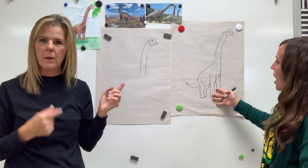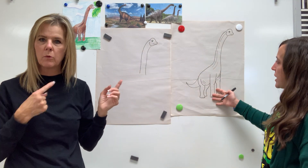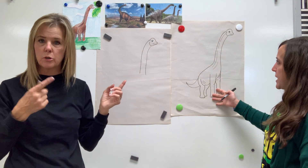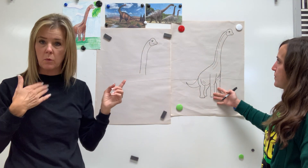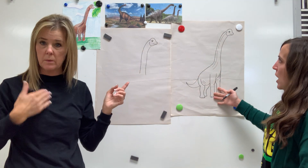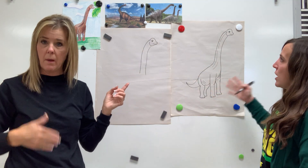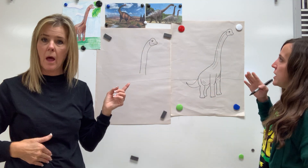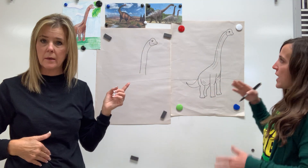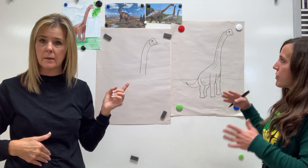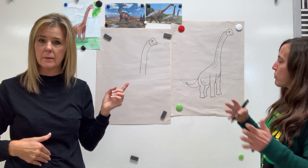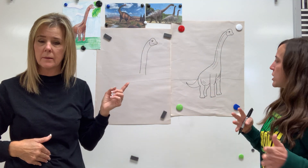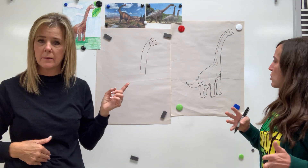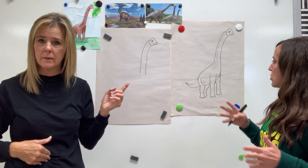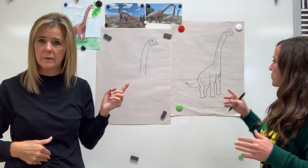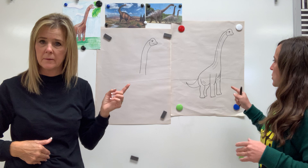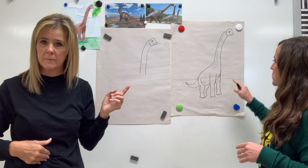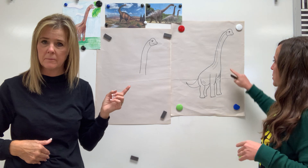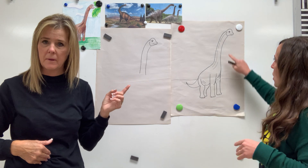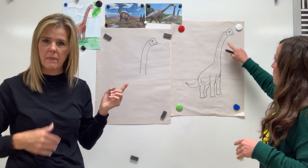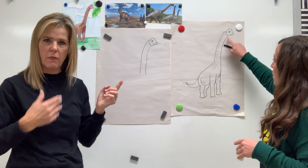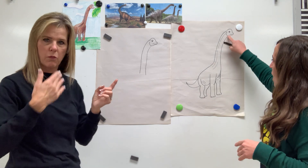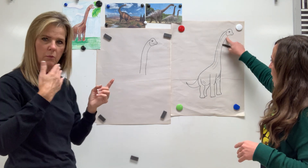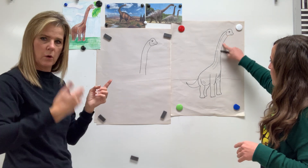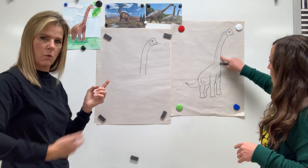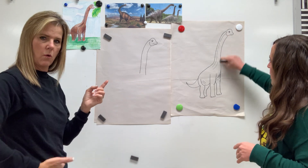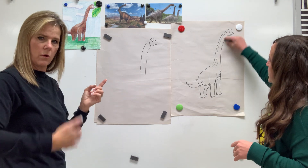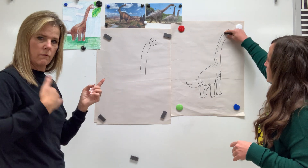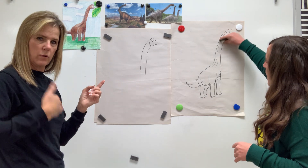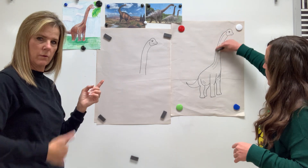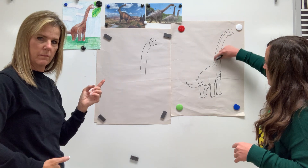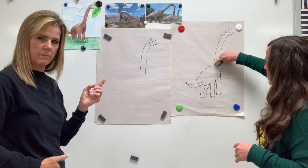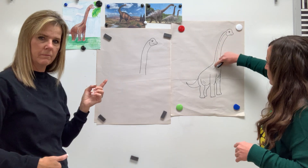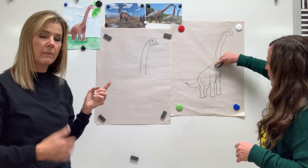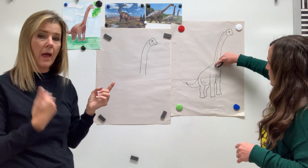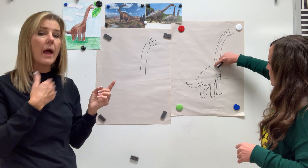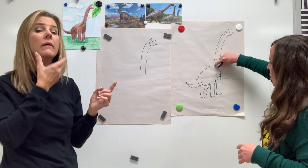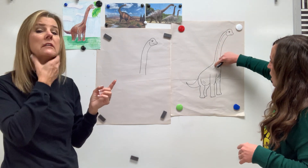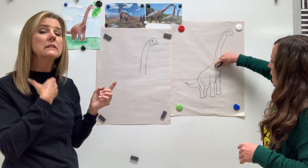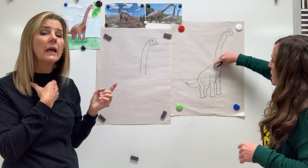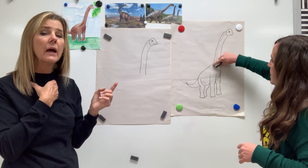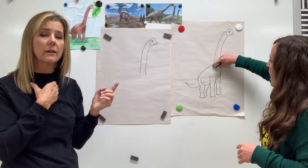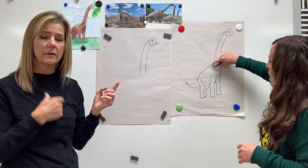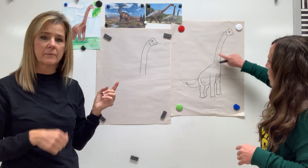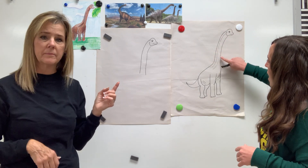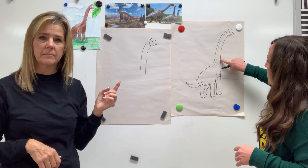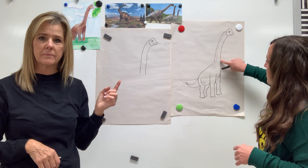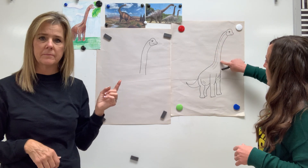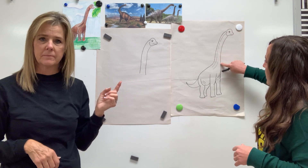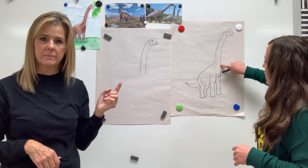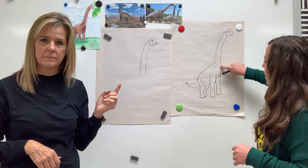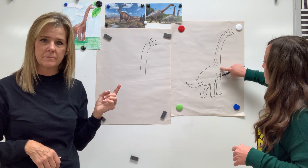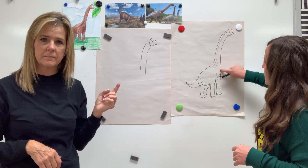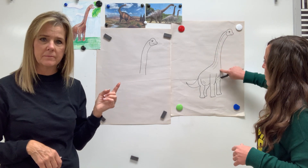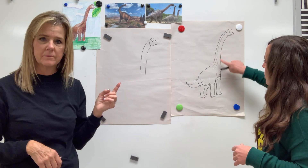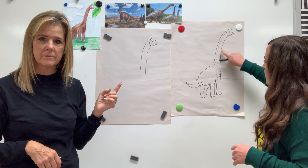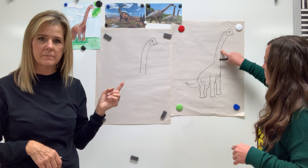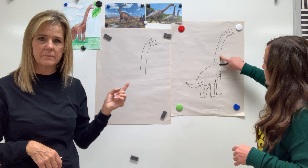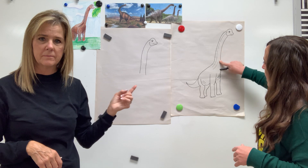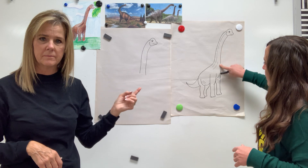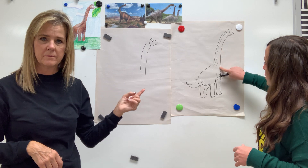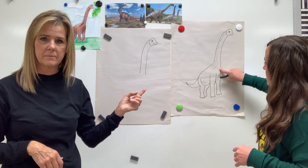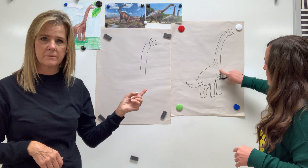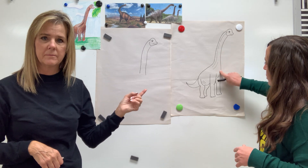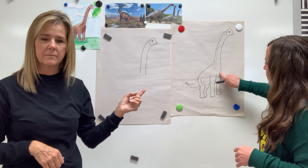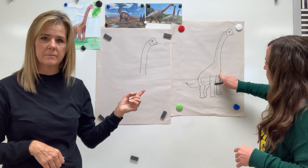his body in that three-quarter view. So I've got his neck right here. Now I'm gonna make it come down on